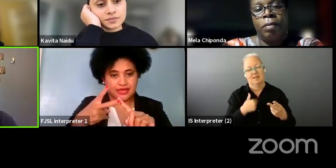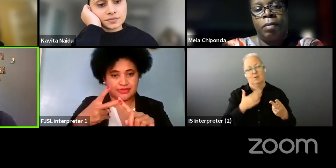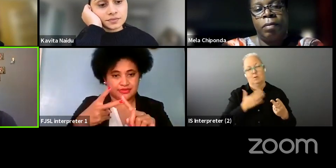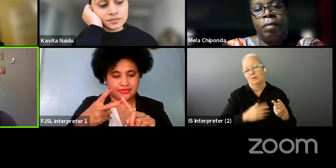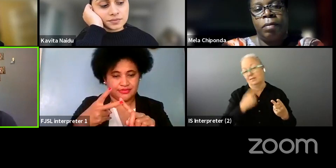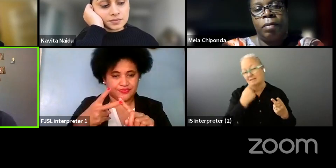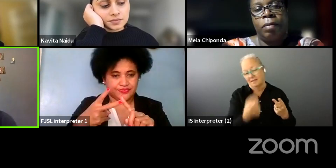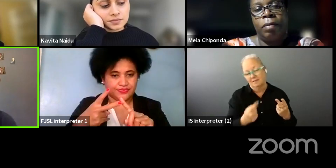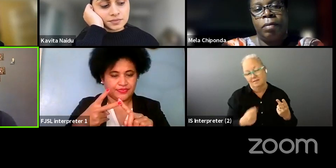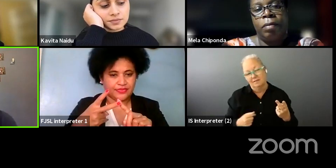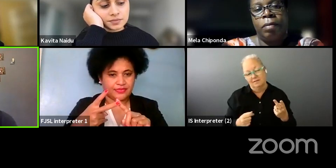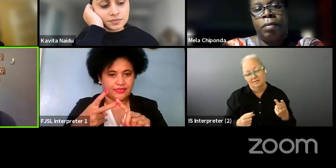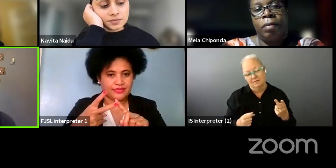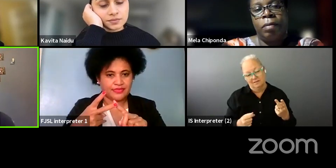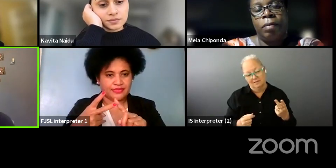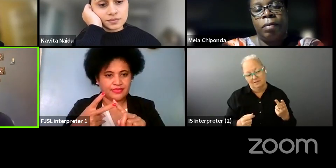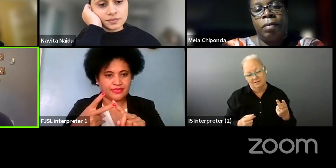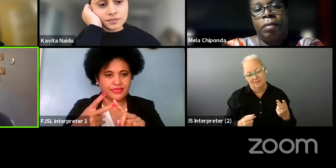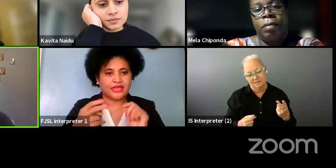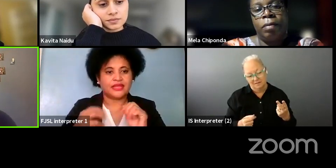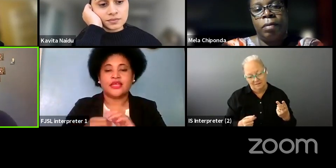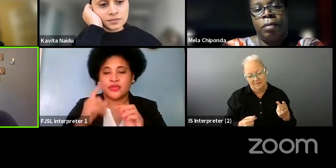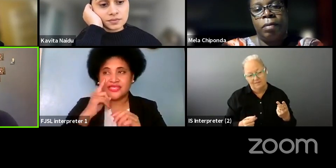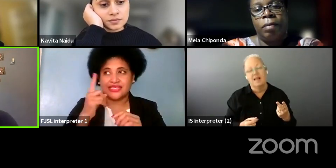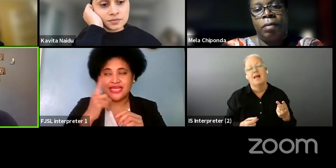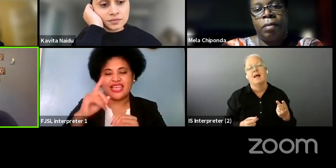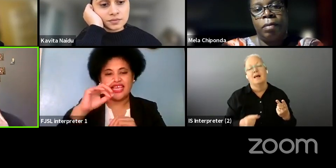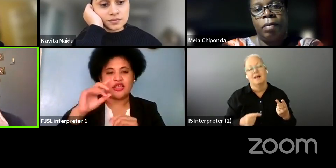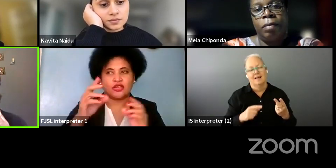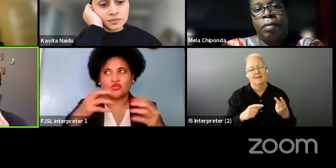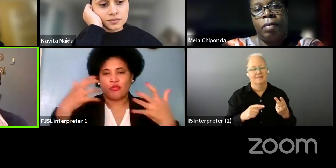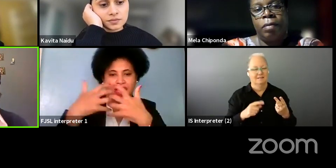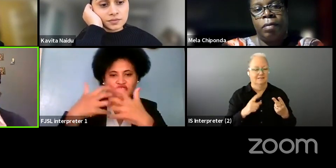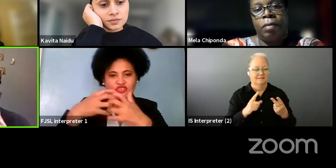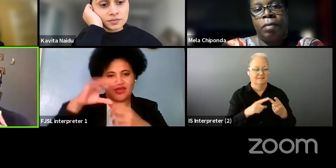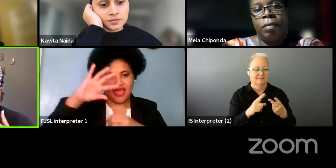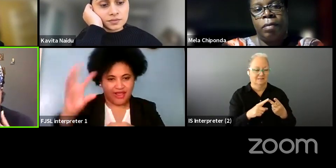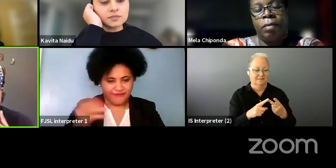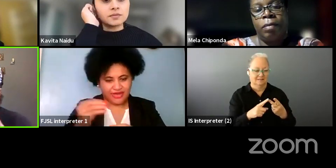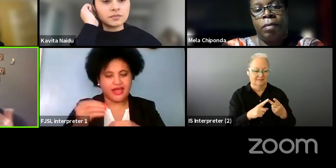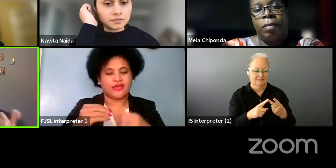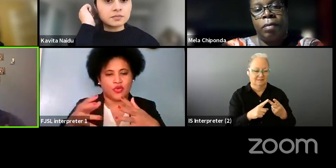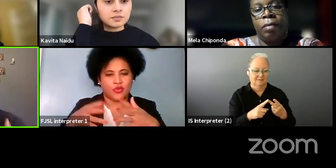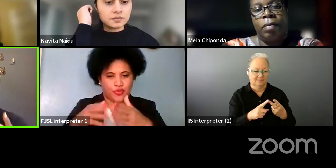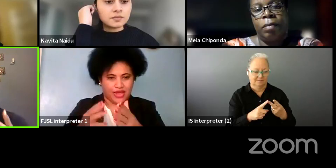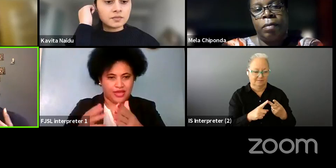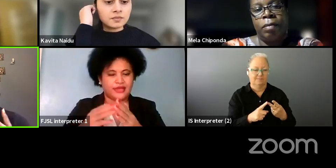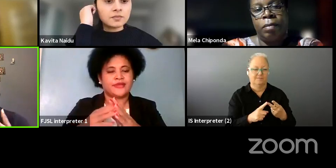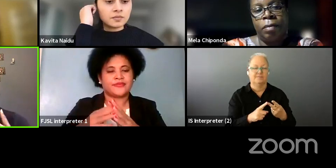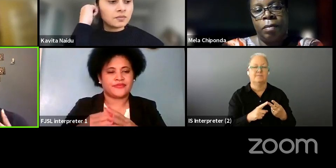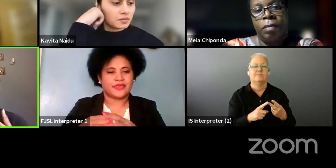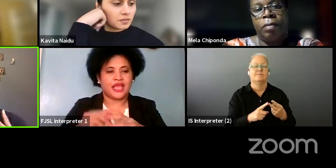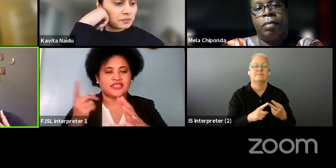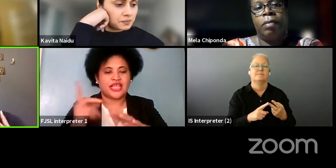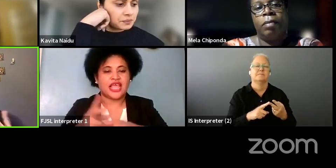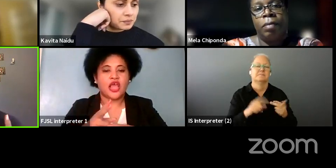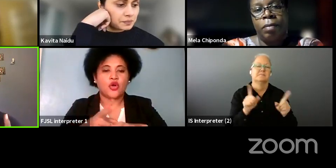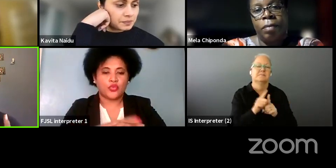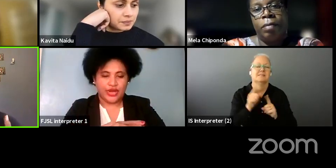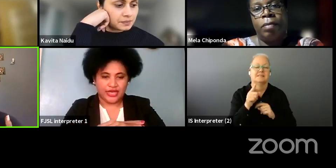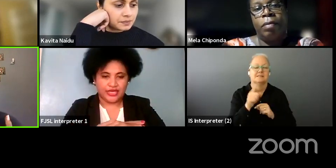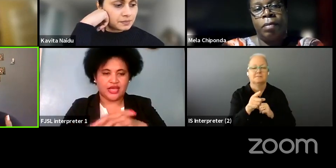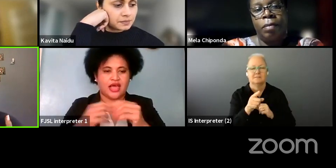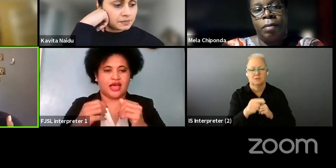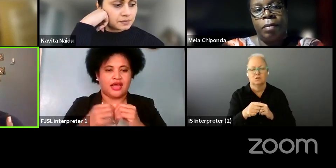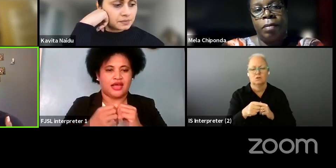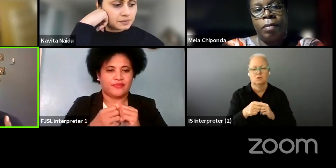before talking about how we are seeing it in the African context is the issue of techno-solutionism or greenwashing. And I think a lot of